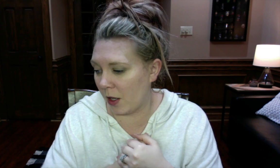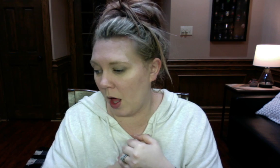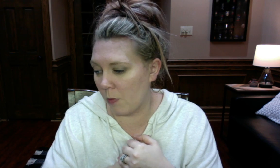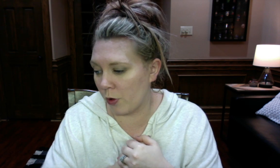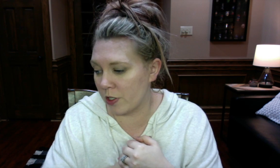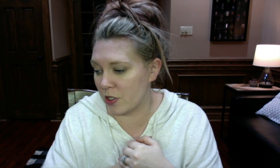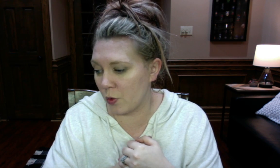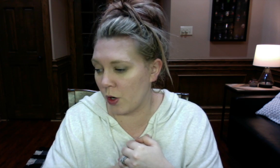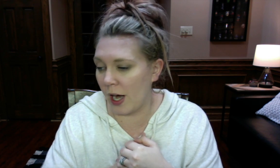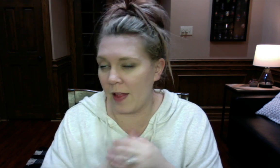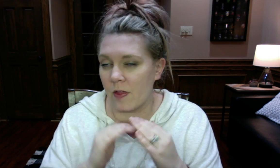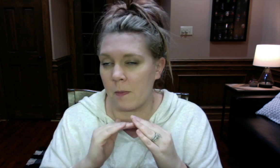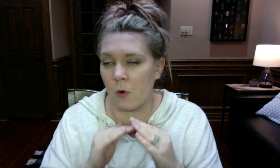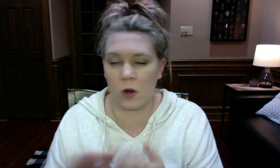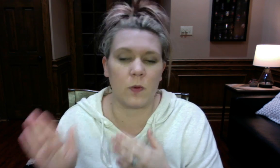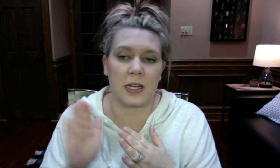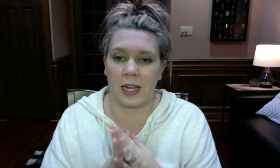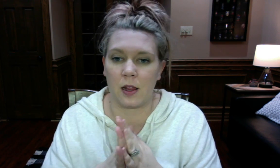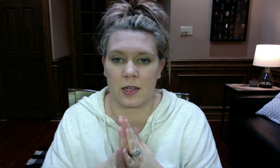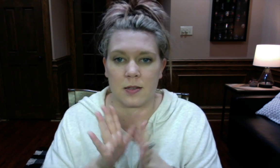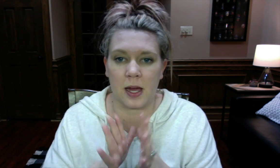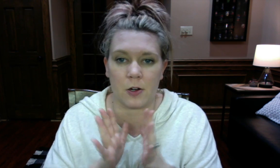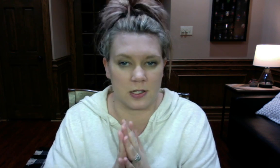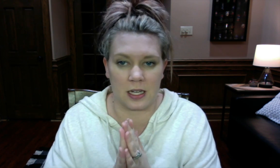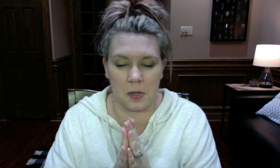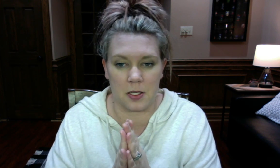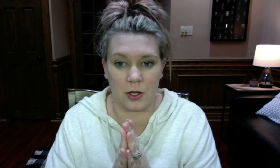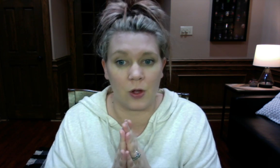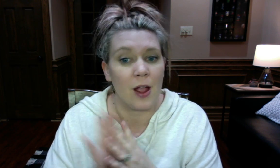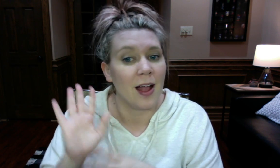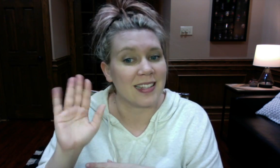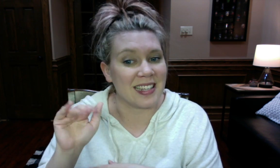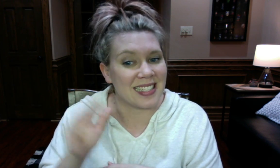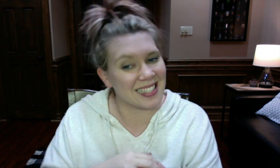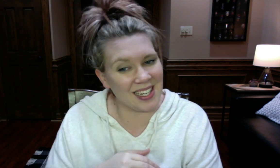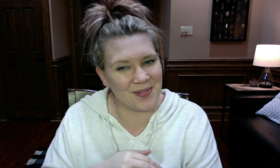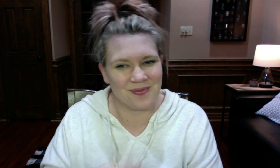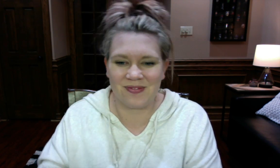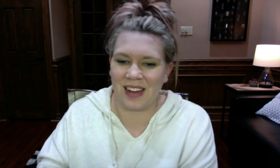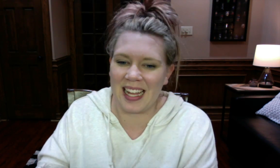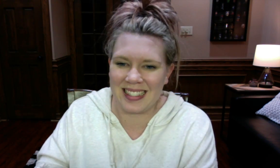lot more in store, and the more that we dig into this, the better it's going to be. So, see you guys later. Bye.